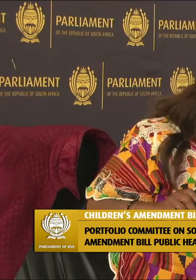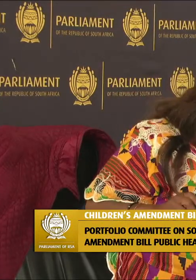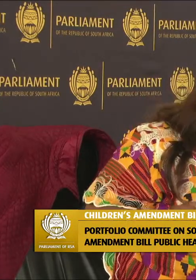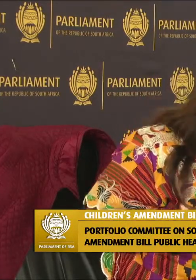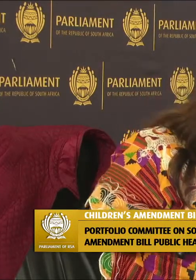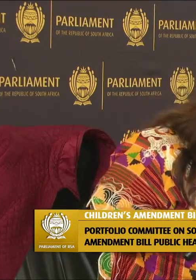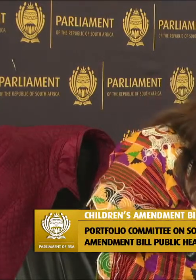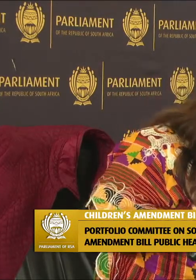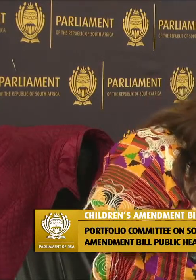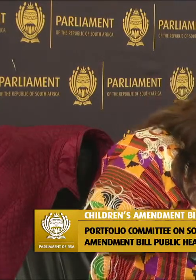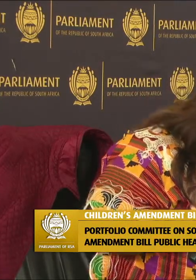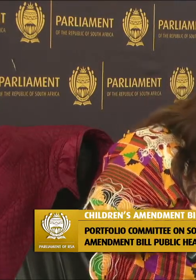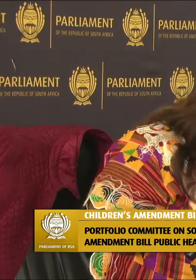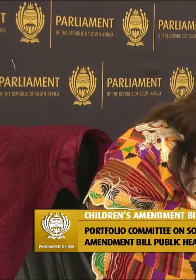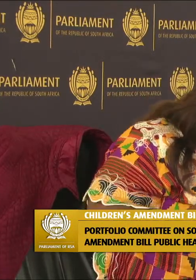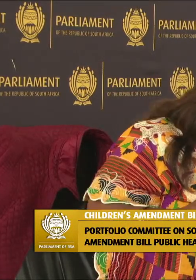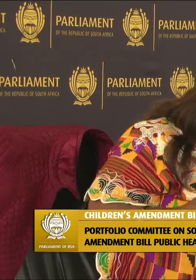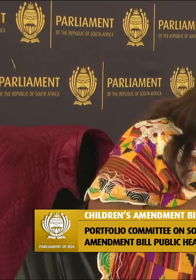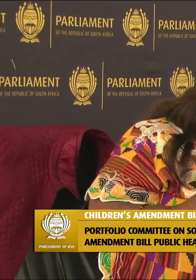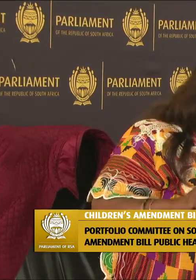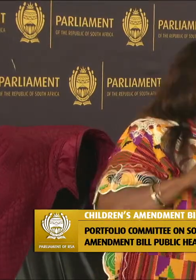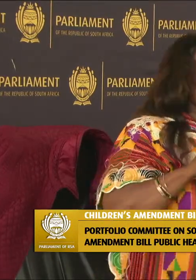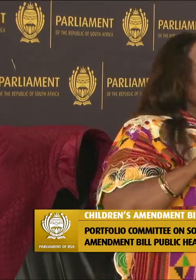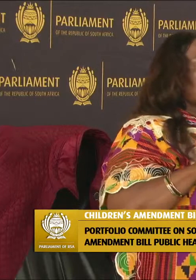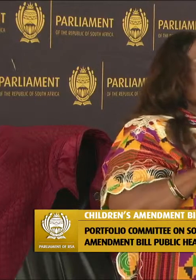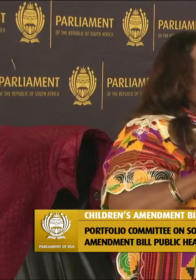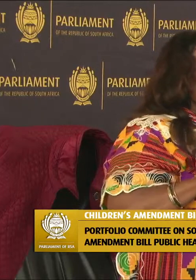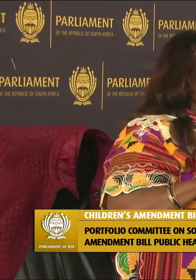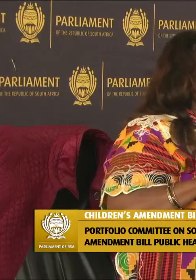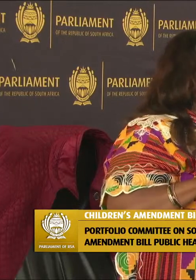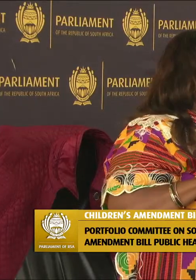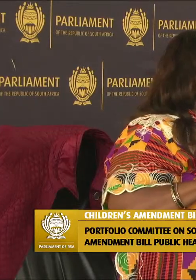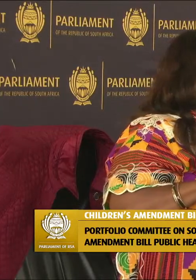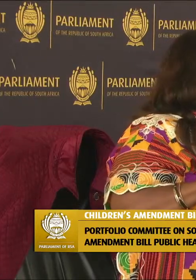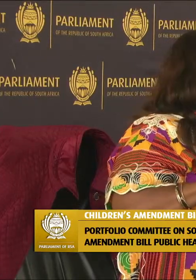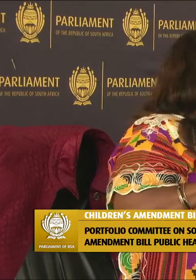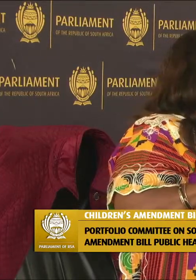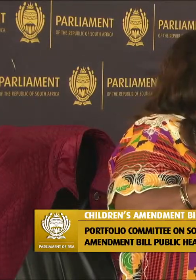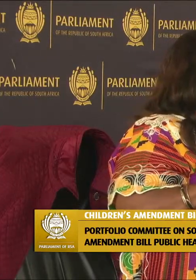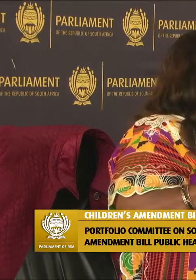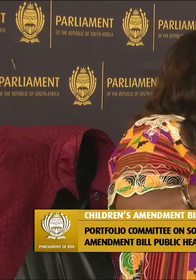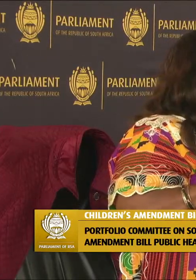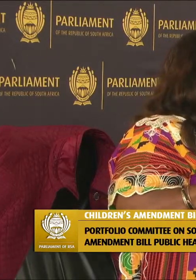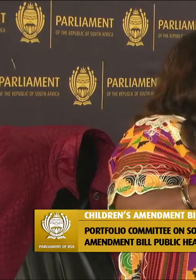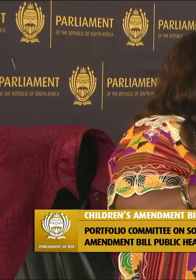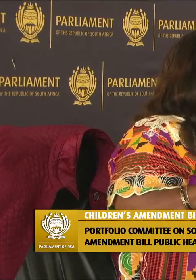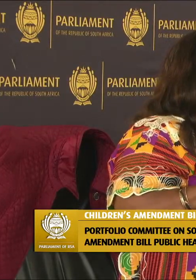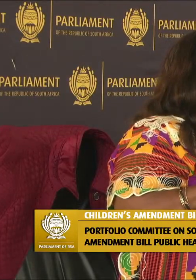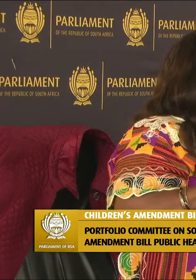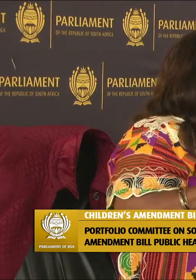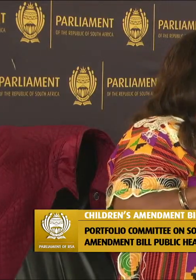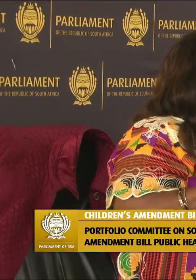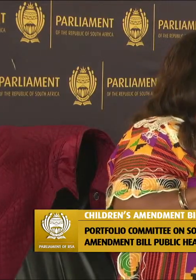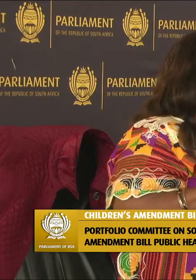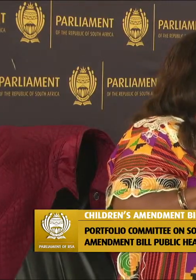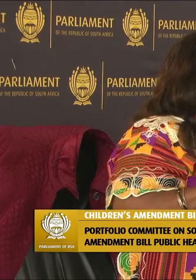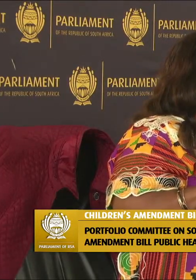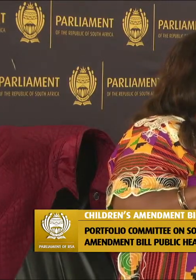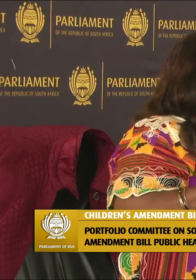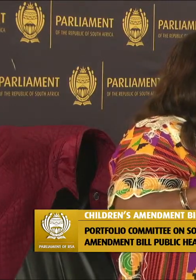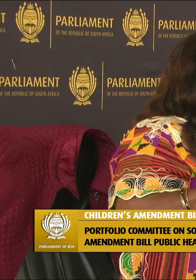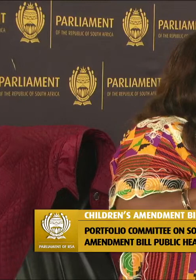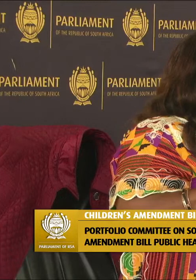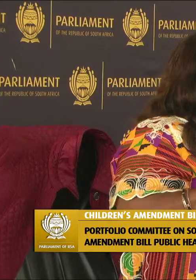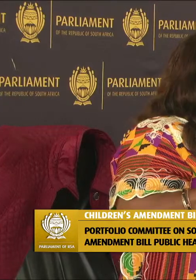team that we are with. Mhlawumbi kubalulekile ukuba sitsho uba sizothini apa. I think